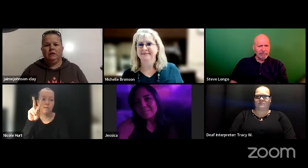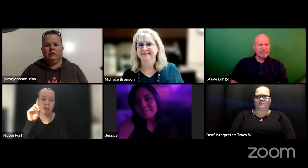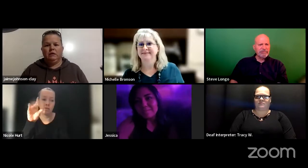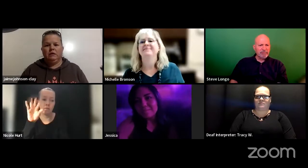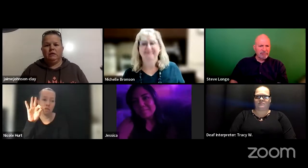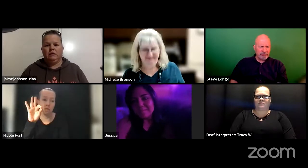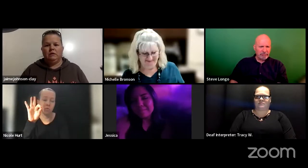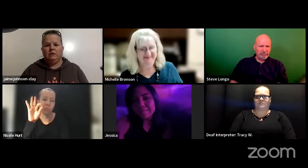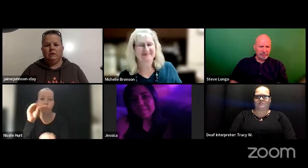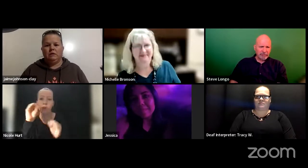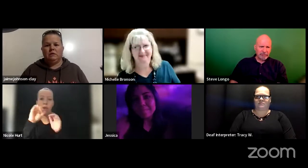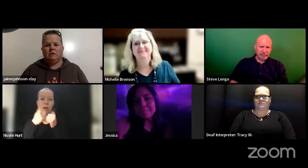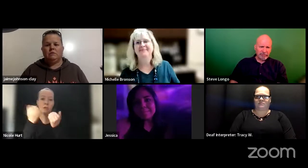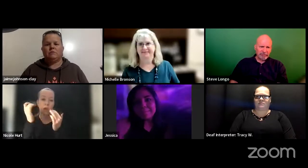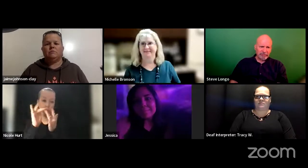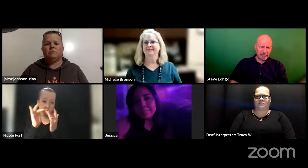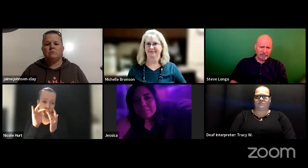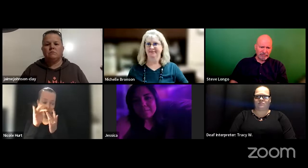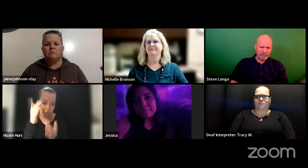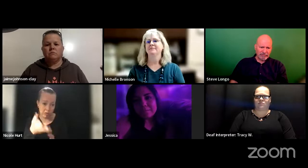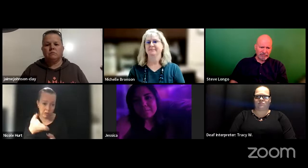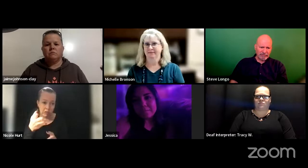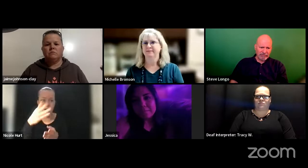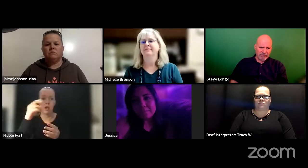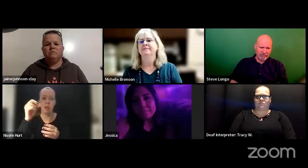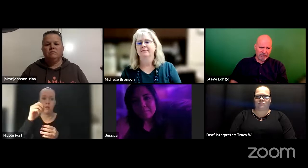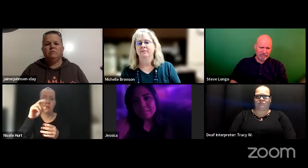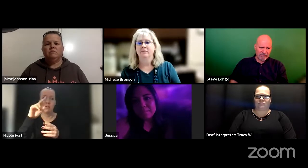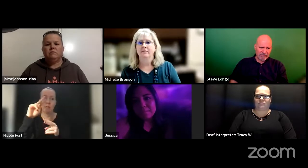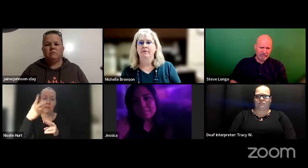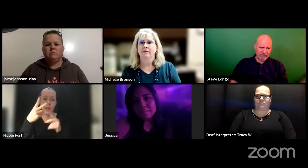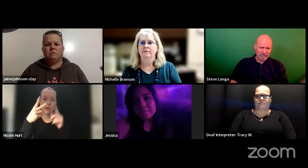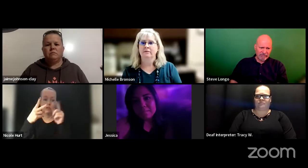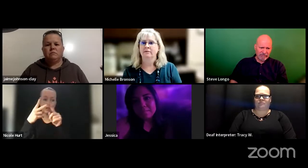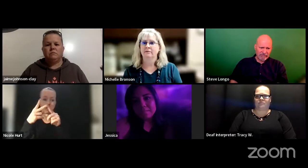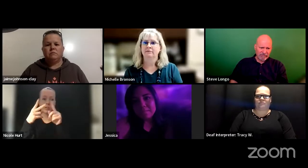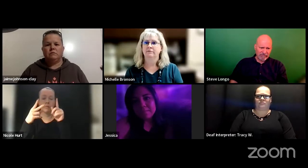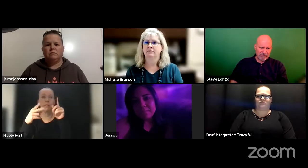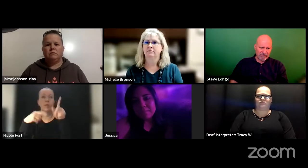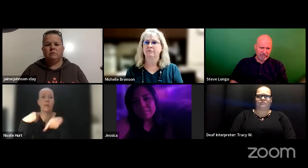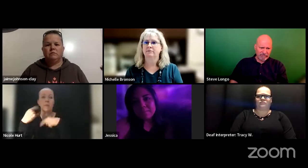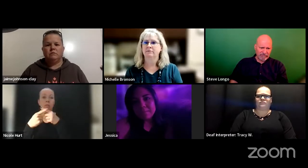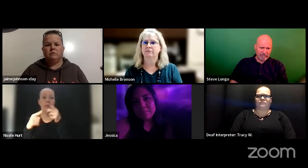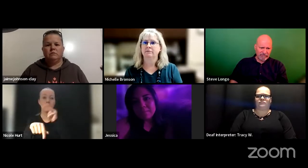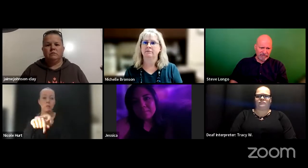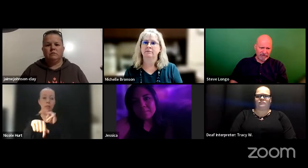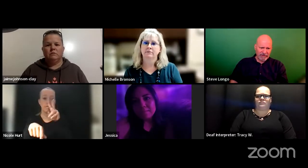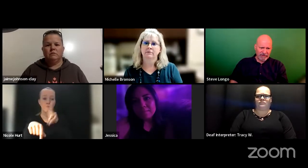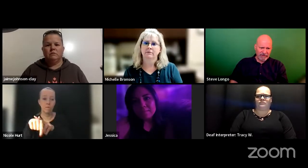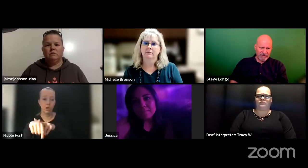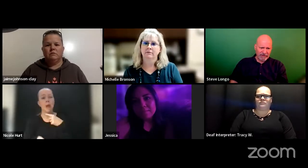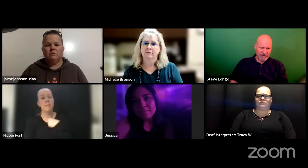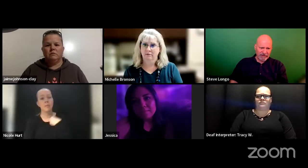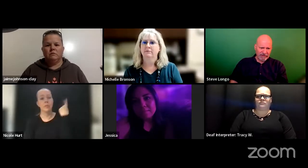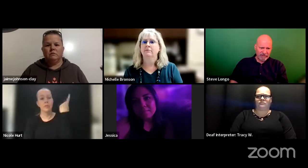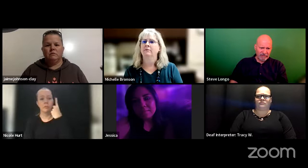who are interested in being a vendor at VDF can do that? Like, do they get in touch with you?